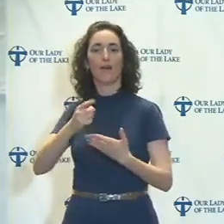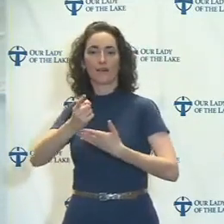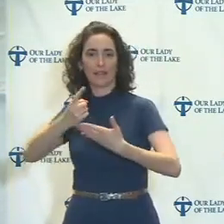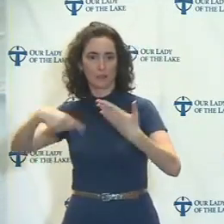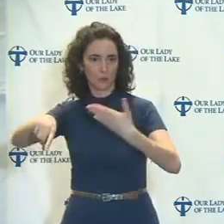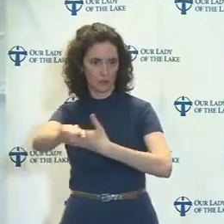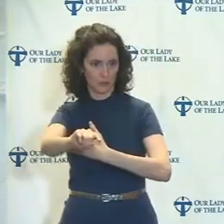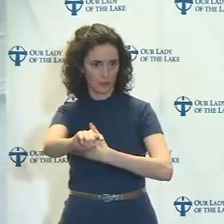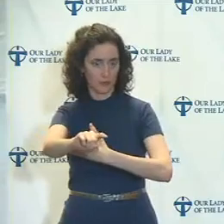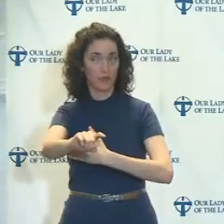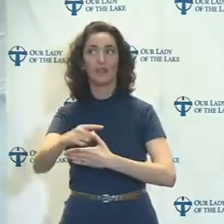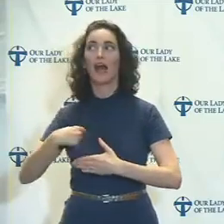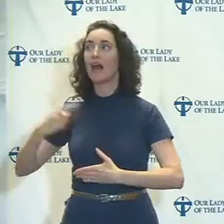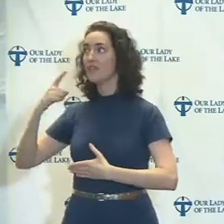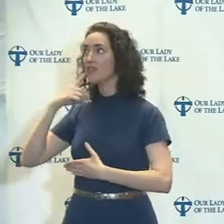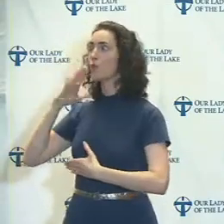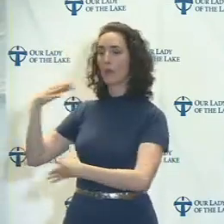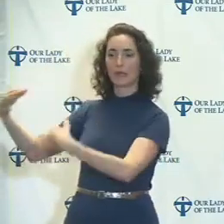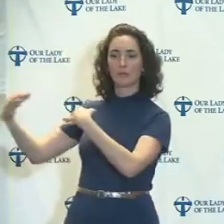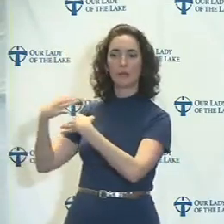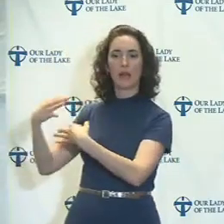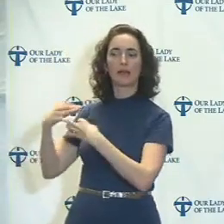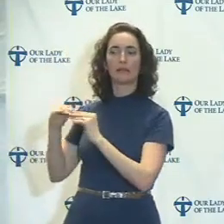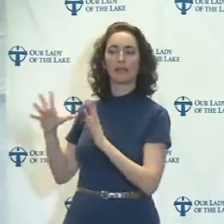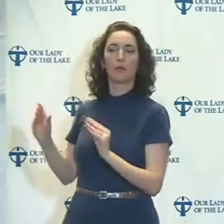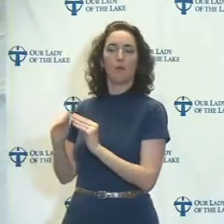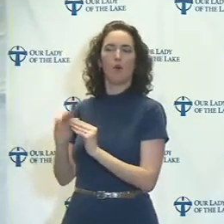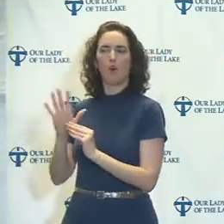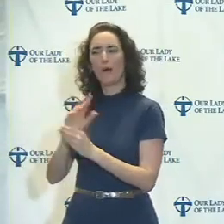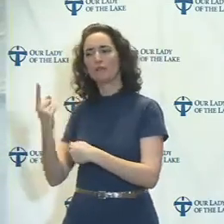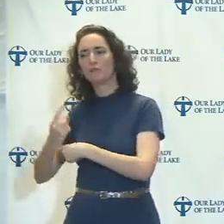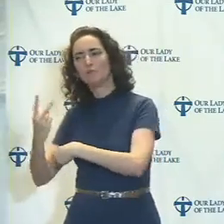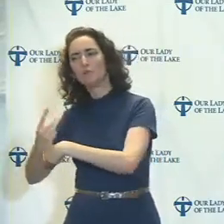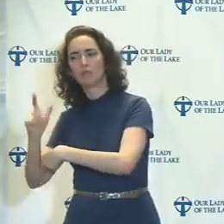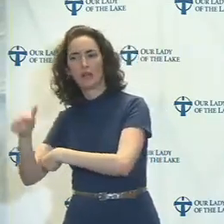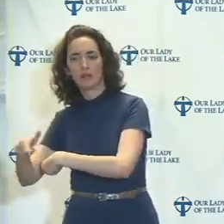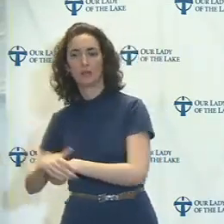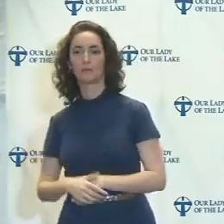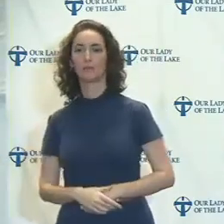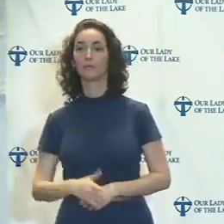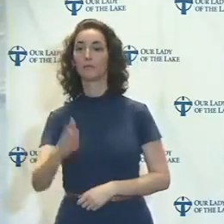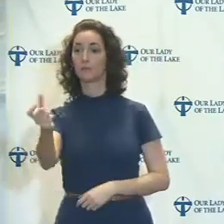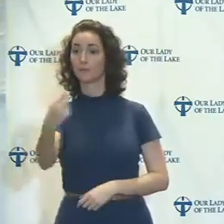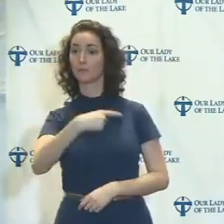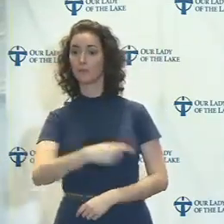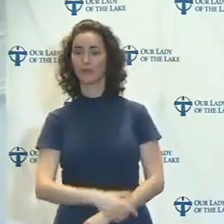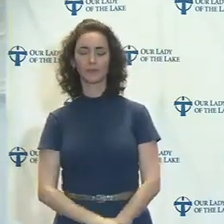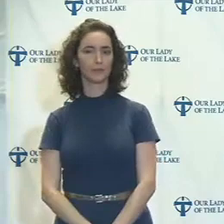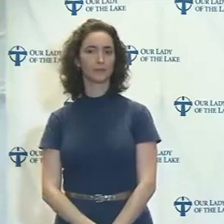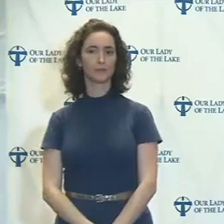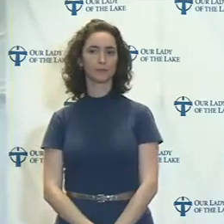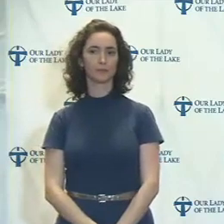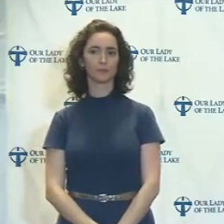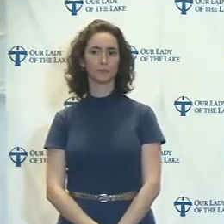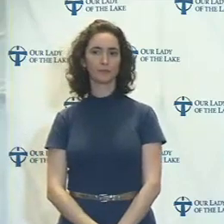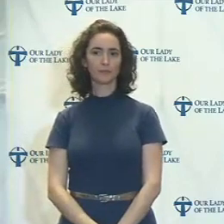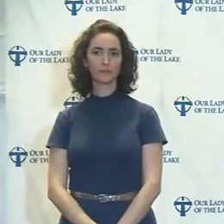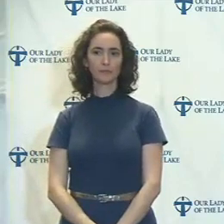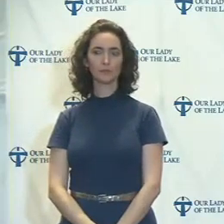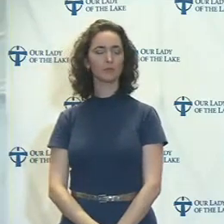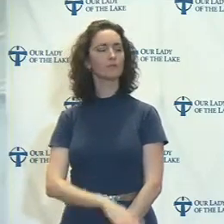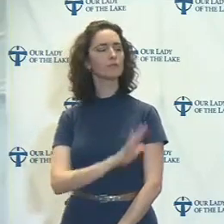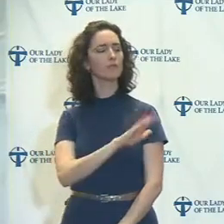and I think there will be some additional clarification over the next couple of days. Yes, sir. Governor, until now, you've prioritized sending vaccines